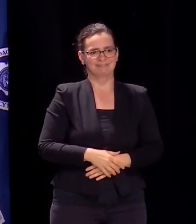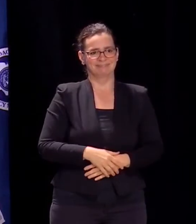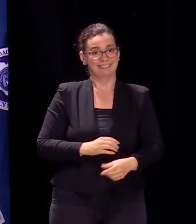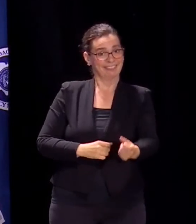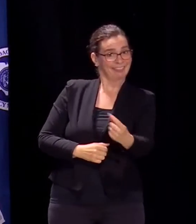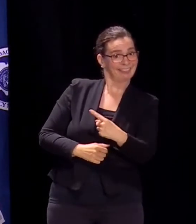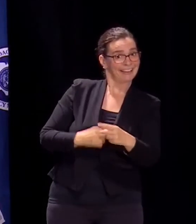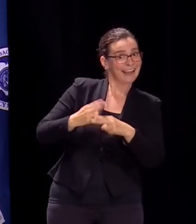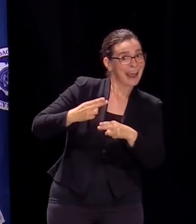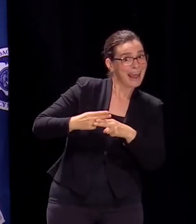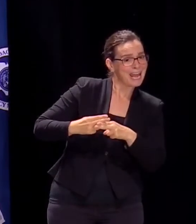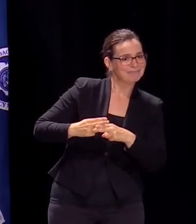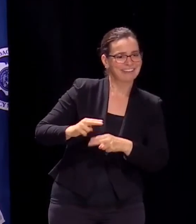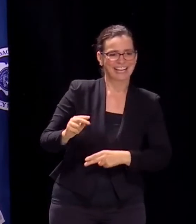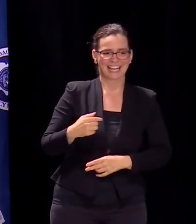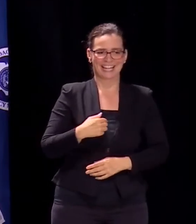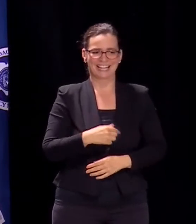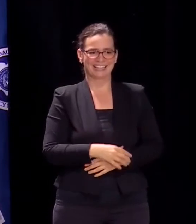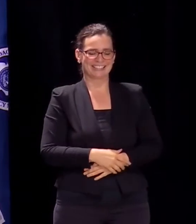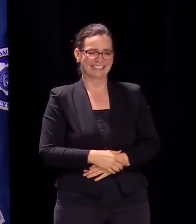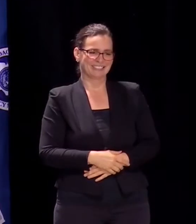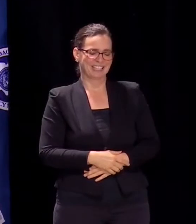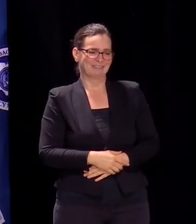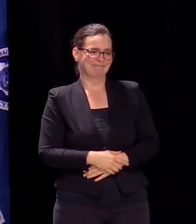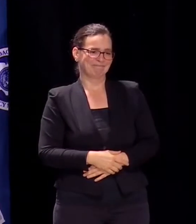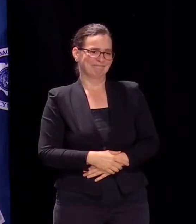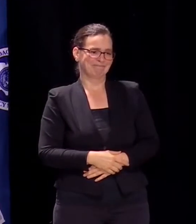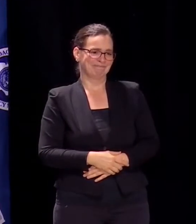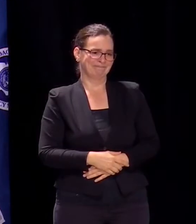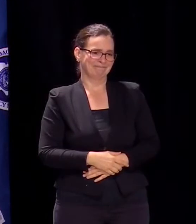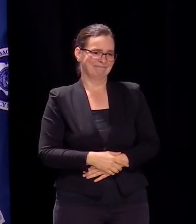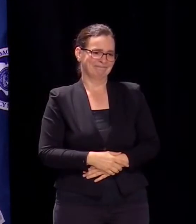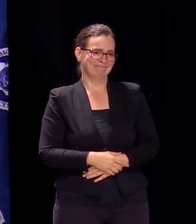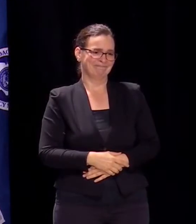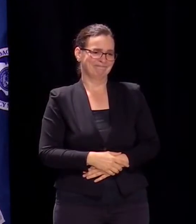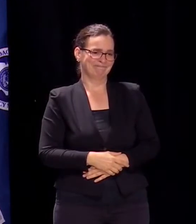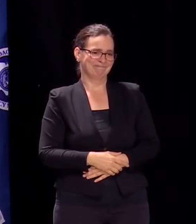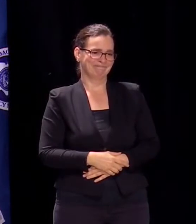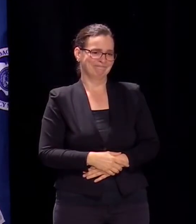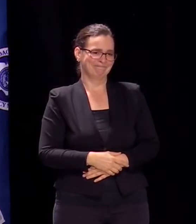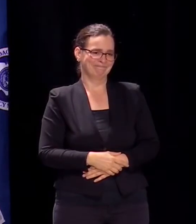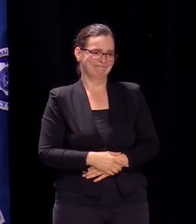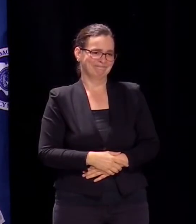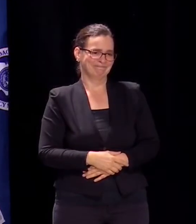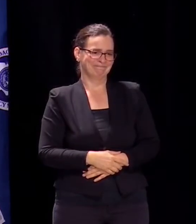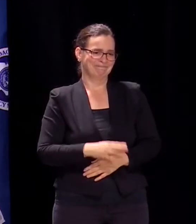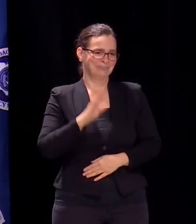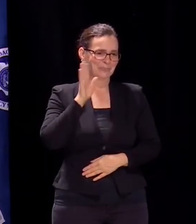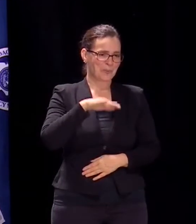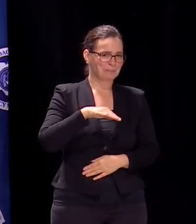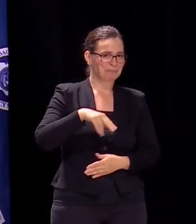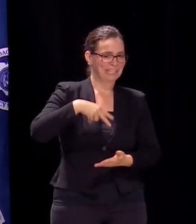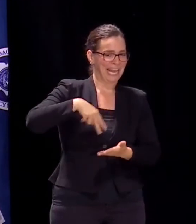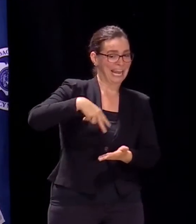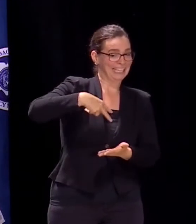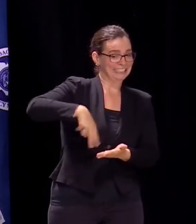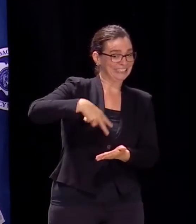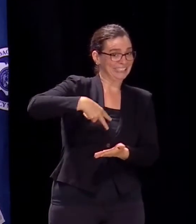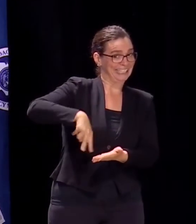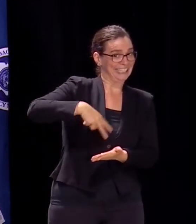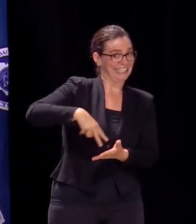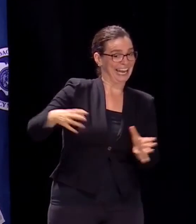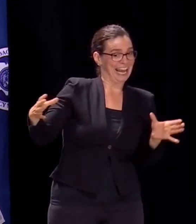Drinking, eating, dancing, all the good things, right? All the good things our younger people like doing on weekends now. So